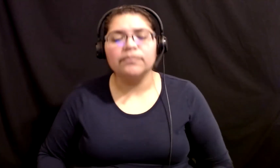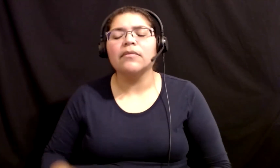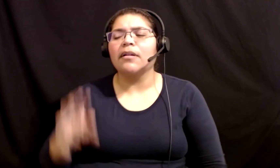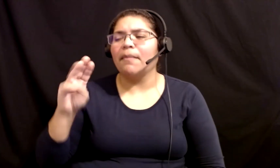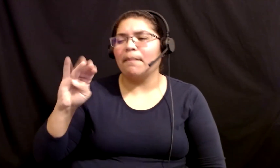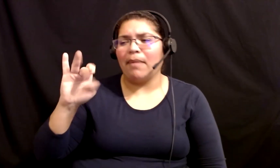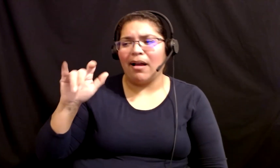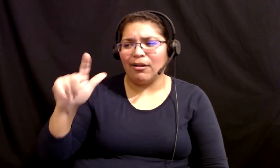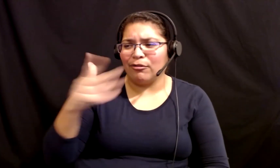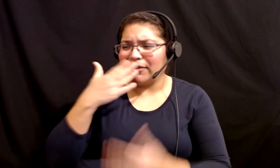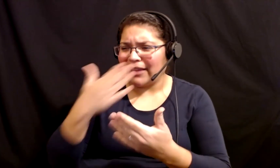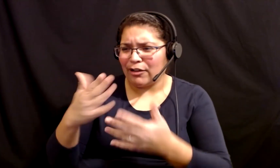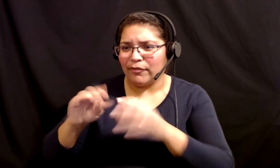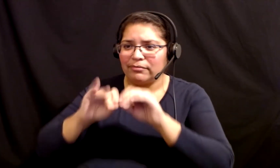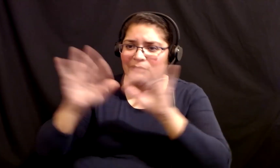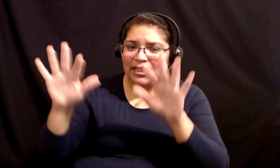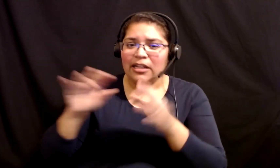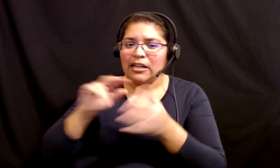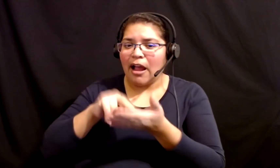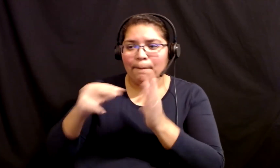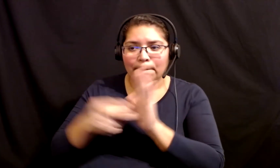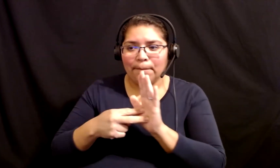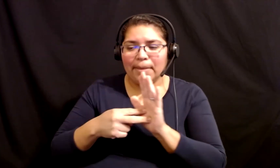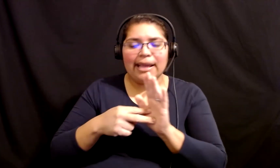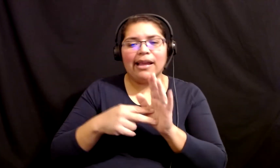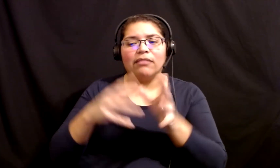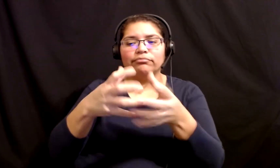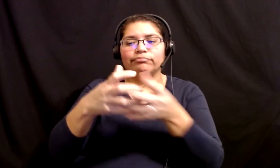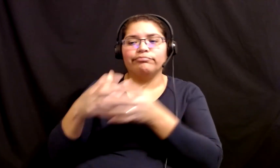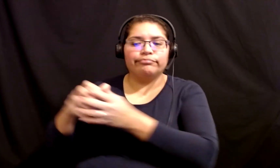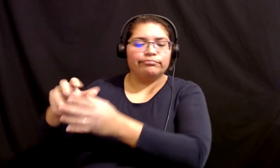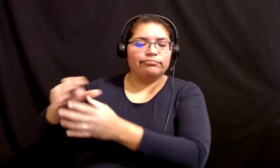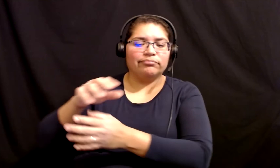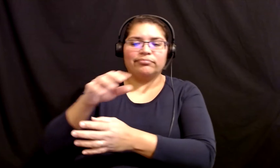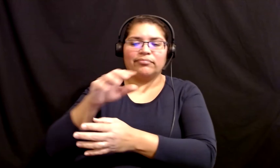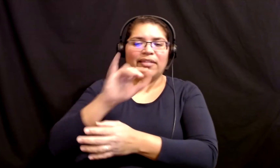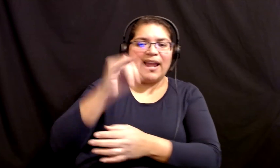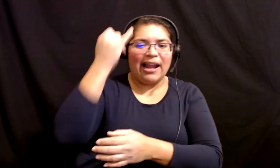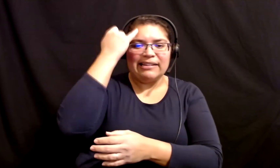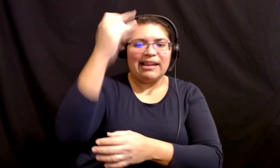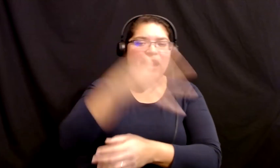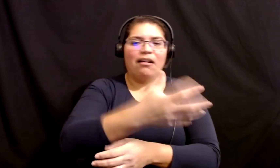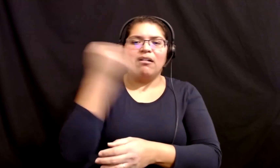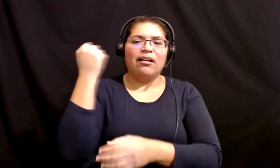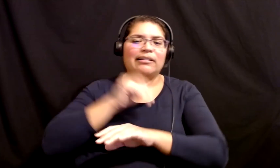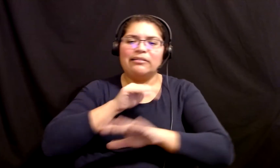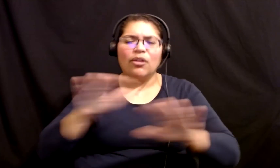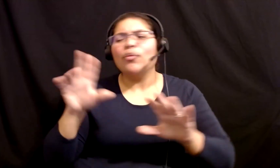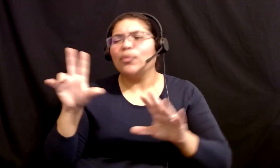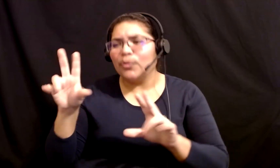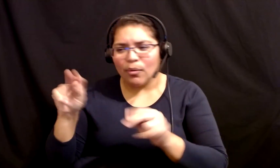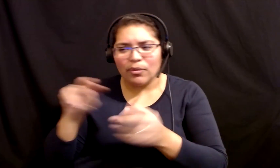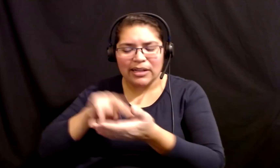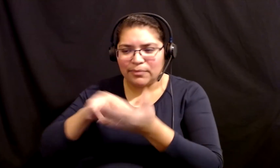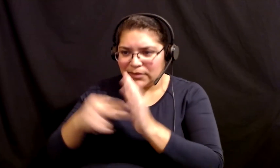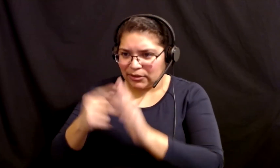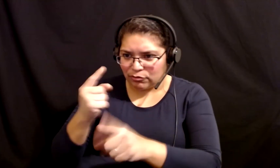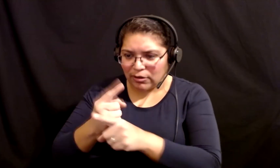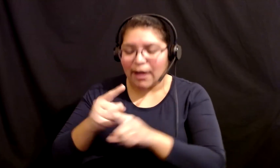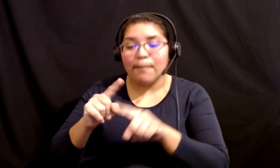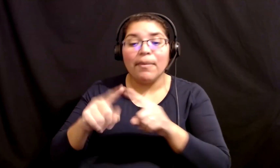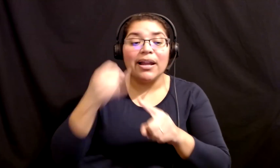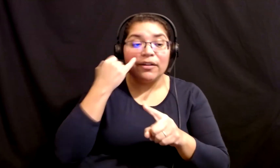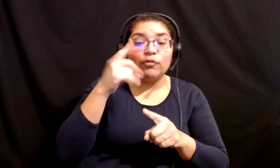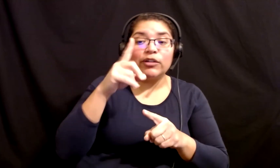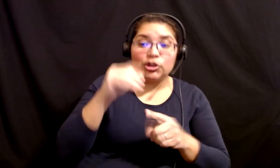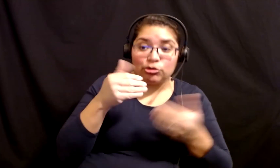for the clarity. So you're not saying take it off the table at all. You're just saying if we do that and it does free up some other